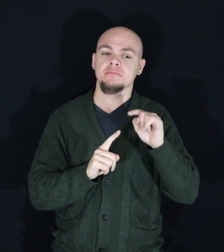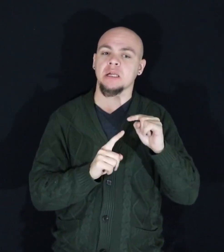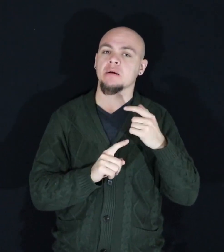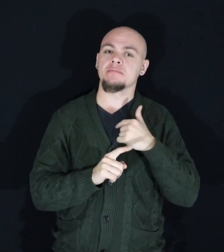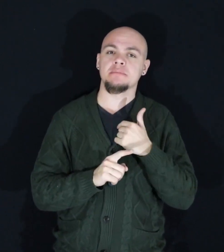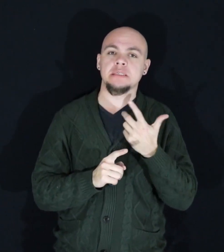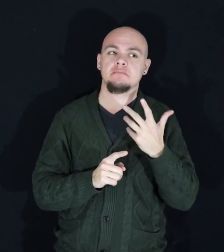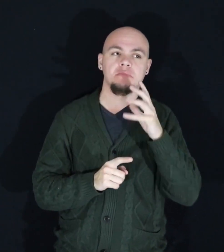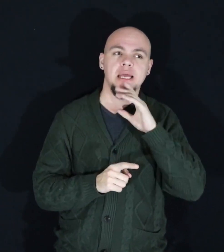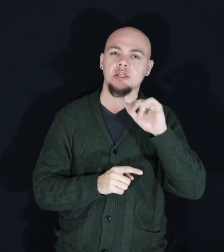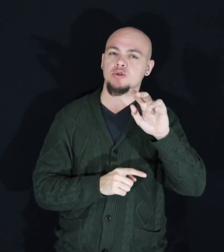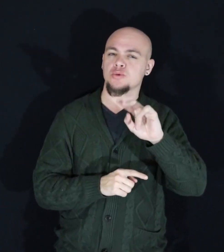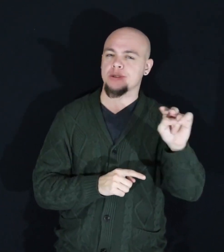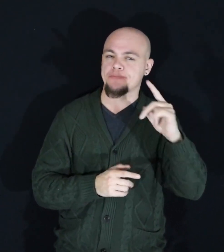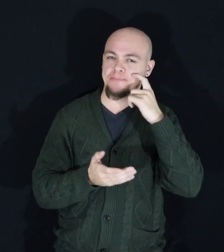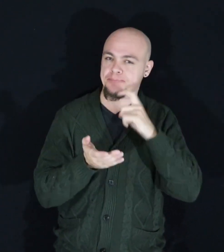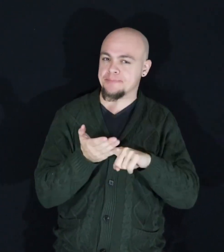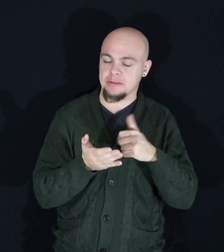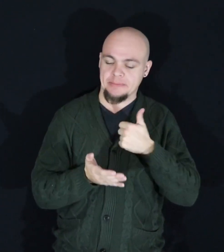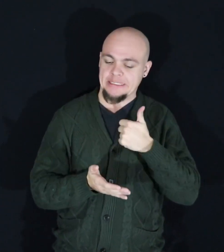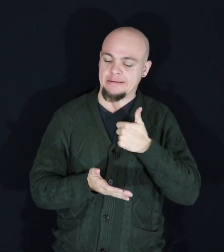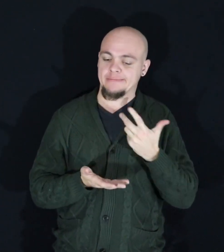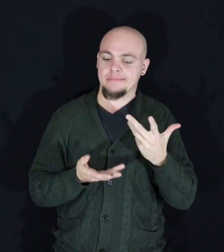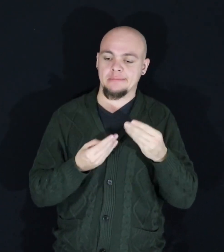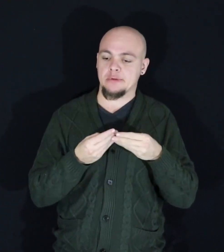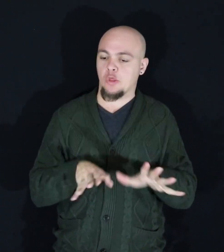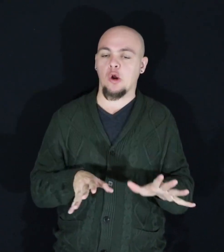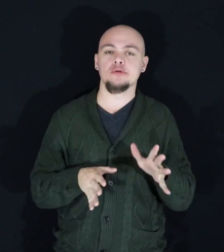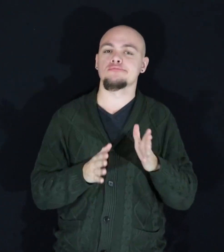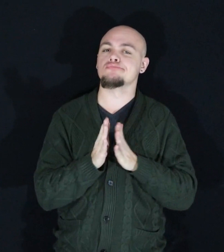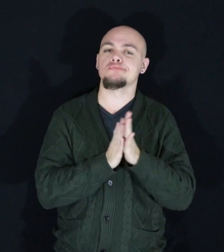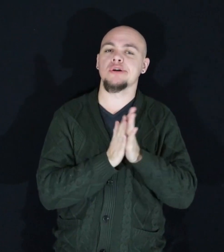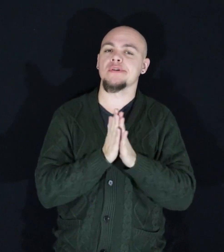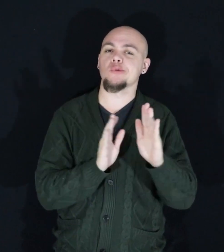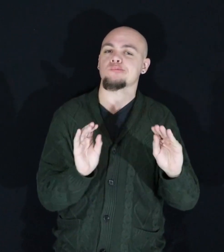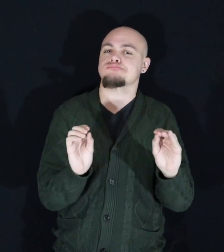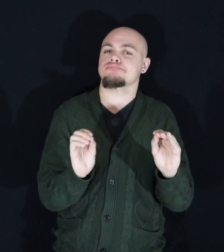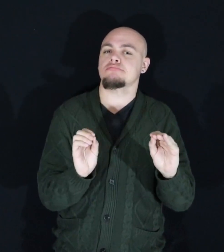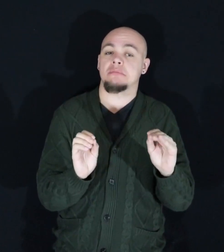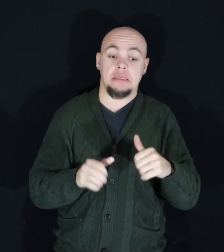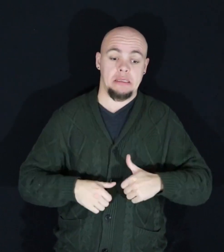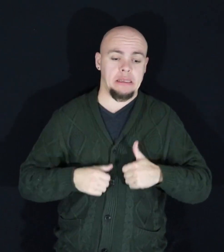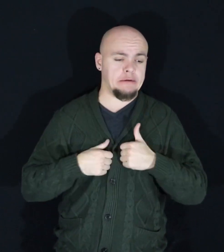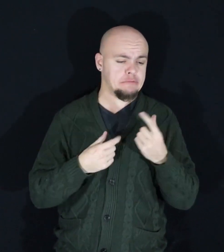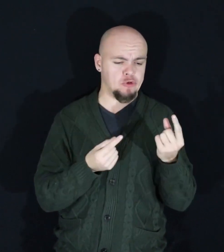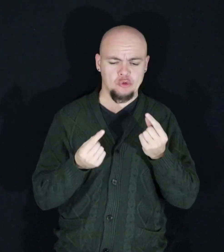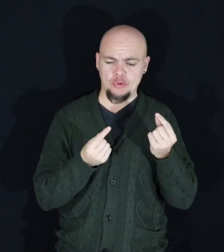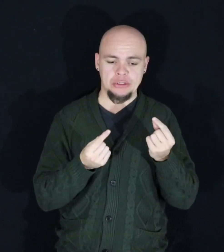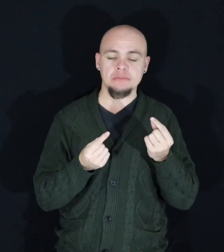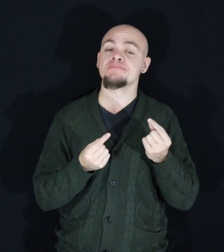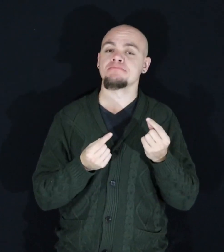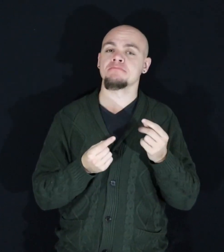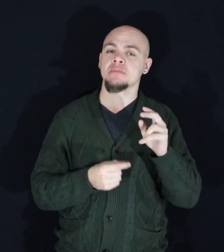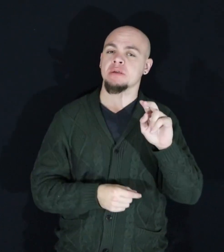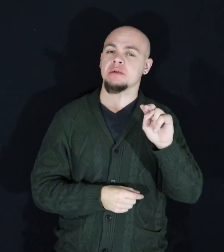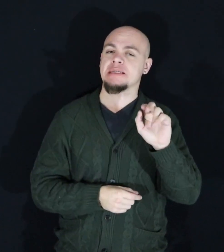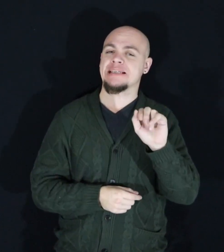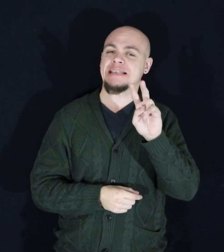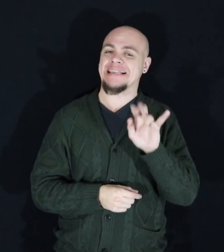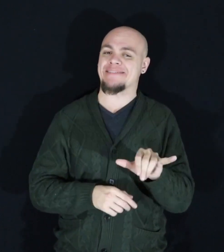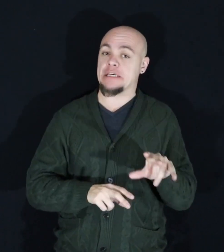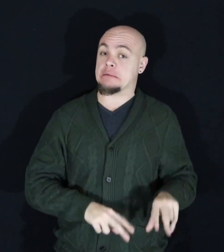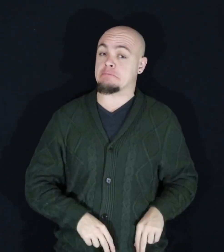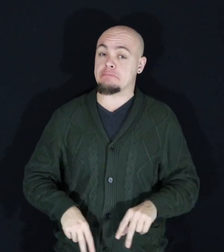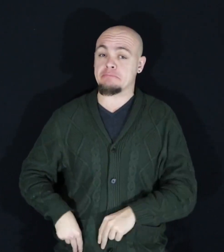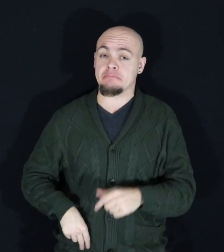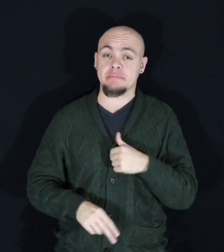age of 22. I found myself lost with that much drive and really didn't know where to go in life. And so I joined the Navy to try to become a Navy